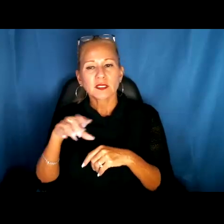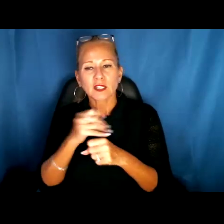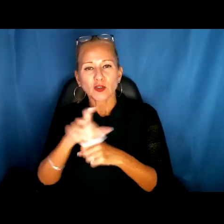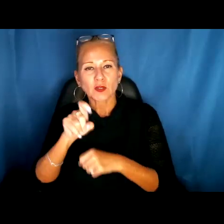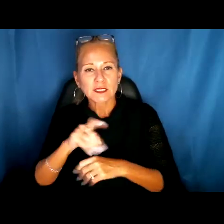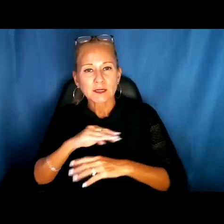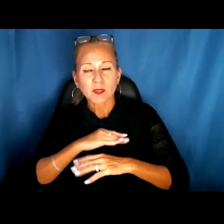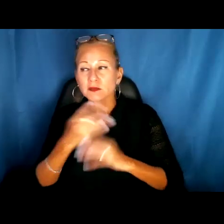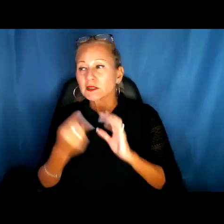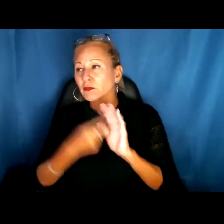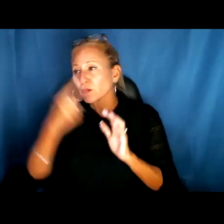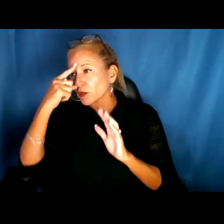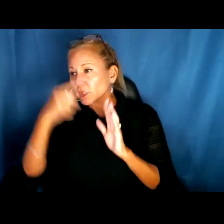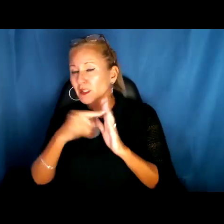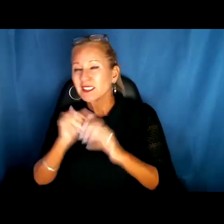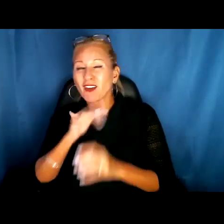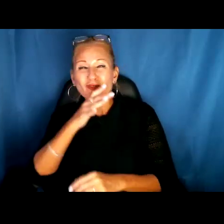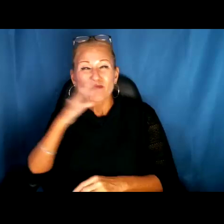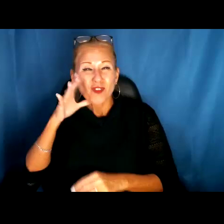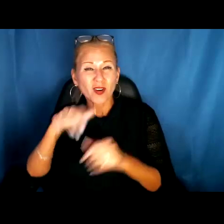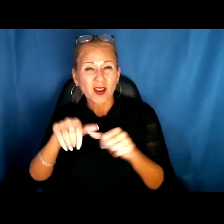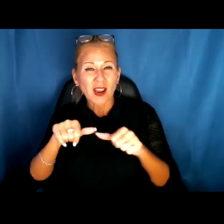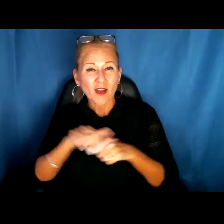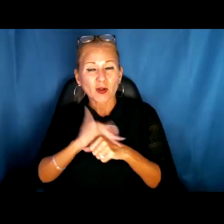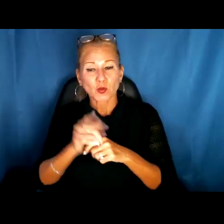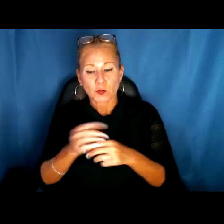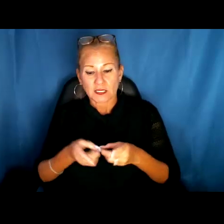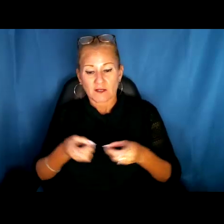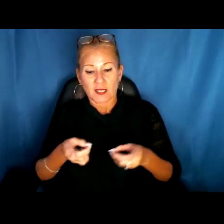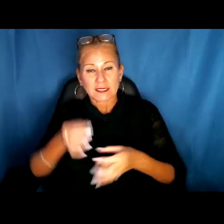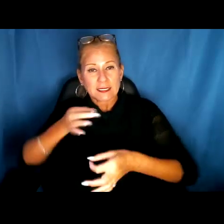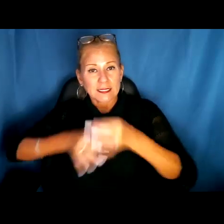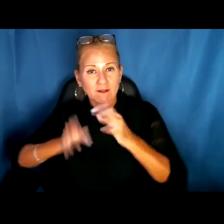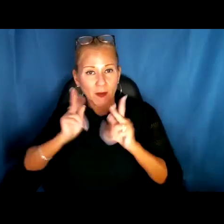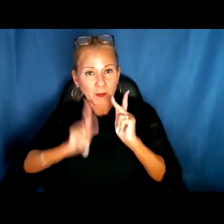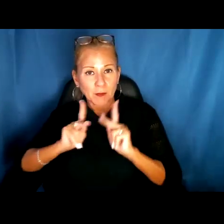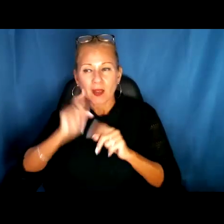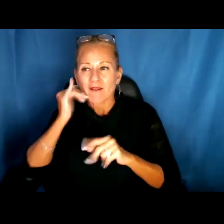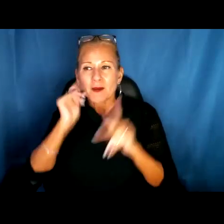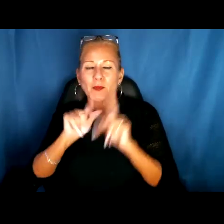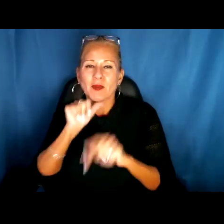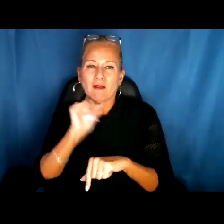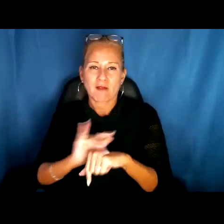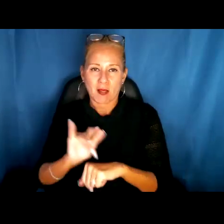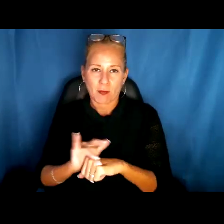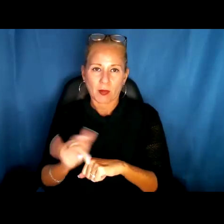So sometimes maybe, especially in rural areas, using devices instead of people when there aren't people available.